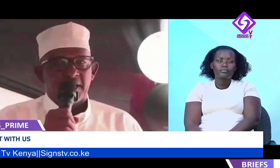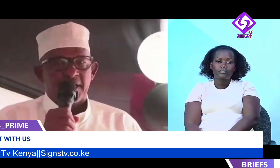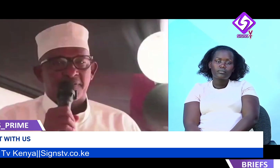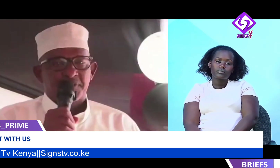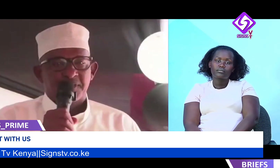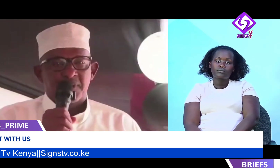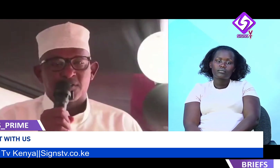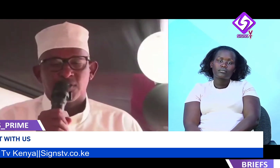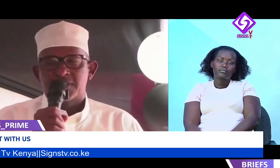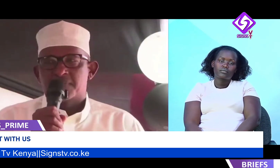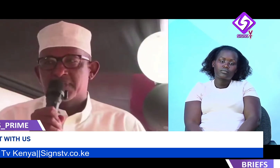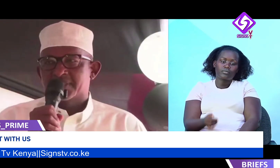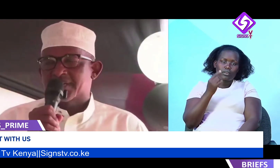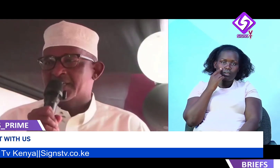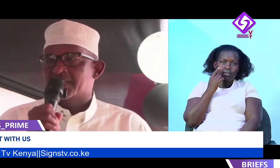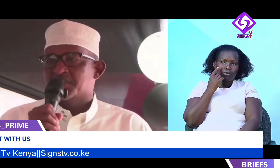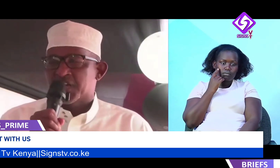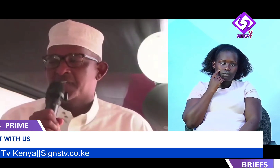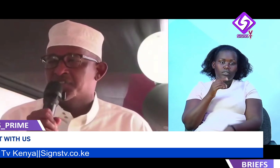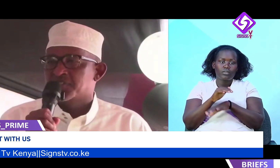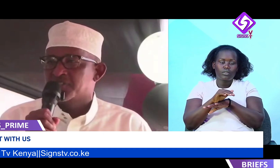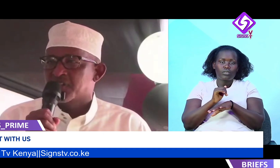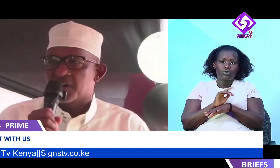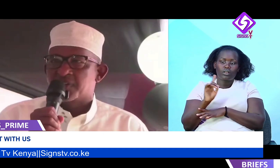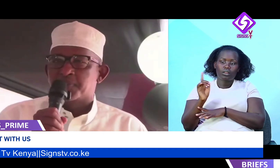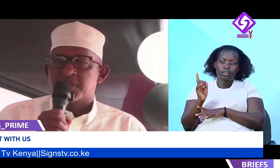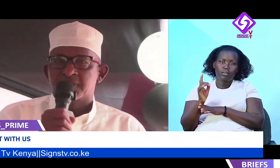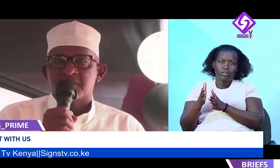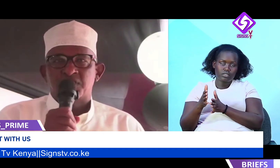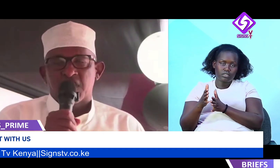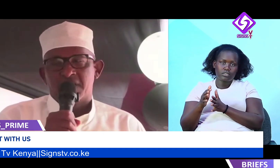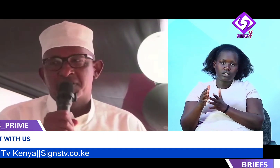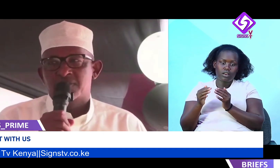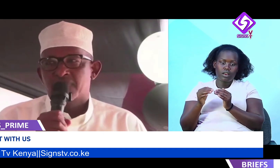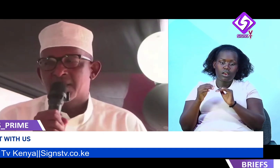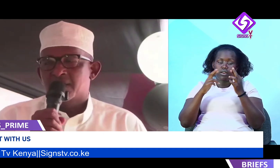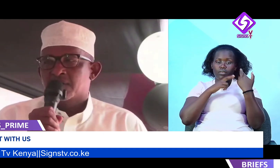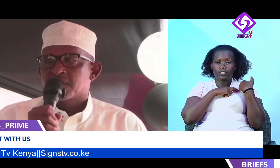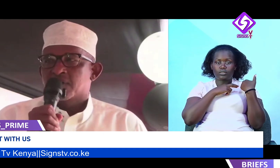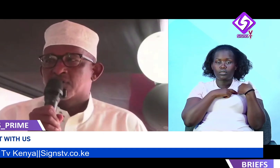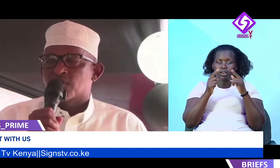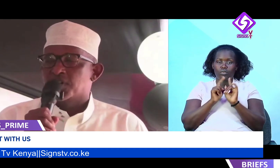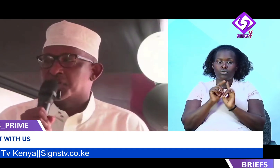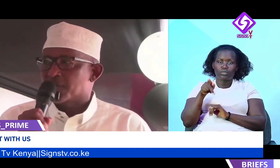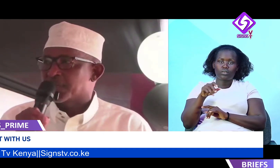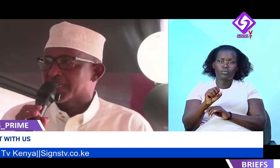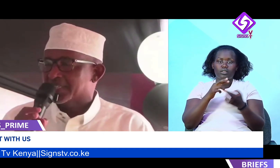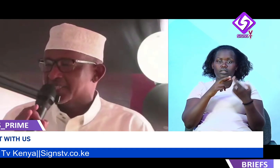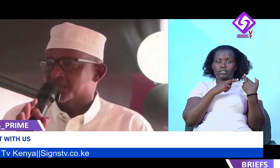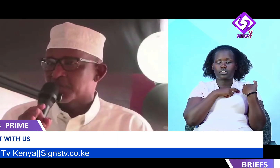And I have seen my colleague, the minister in charge, and the PSS in charge, going around the country to make